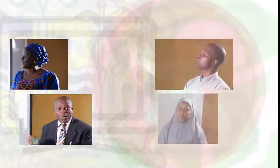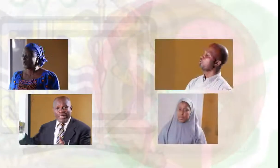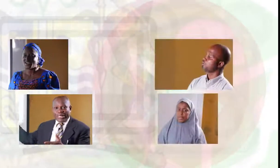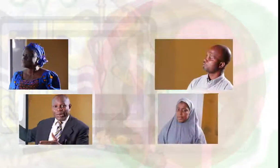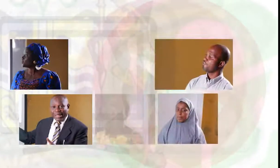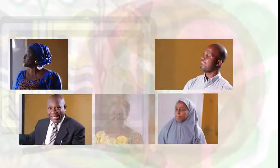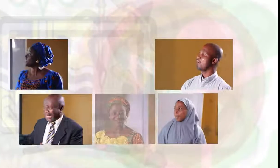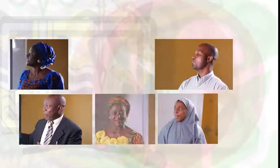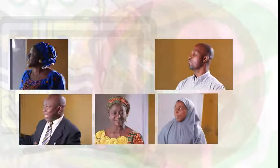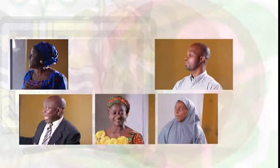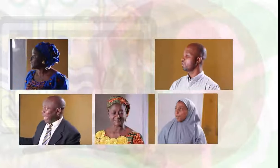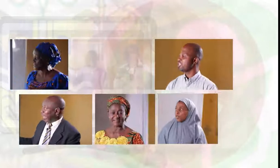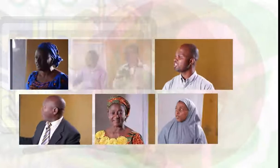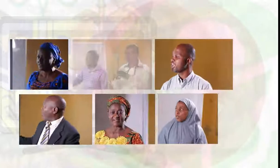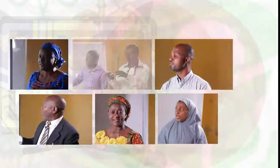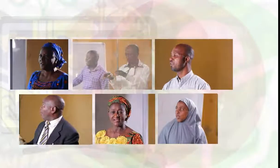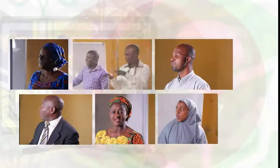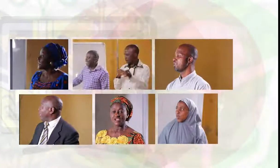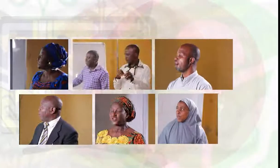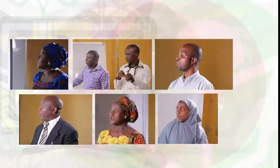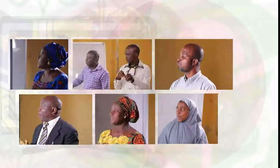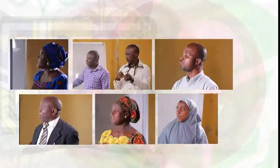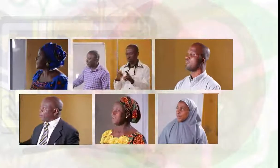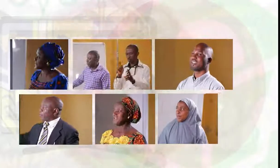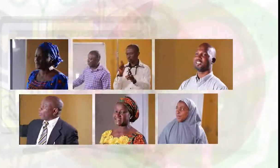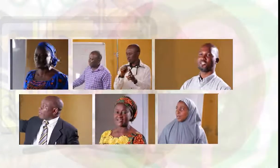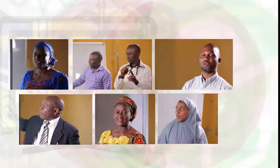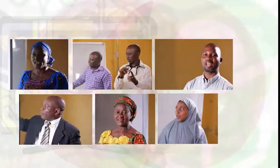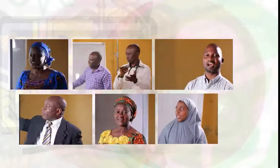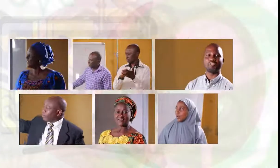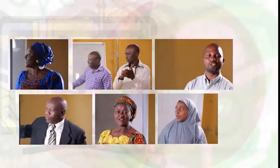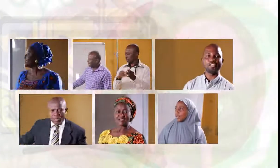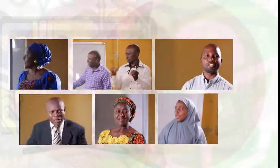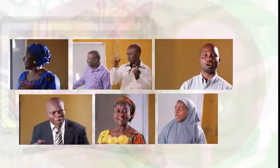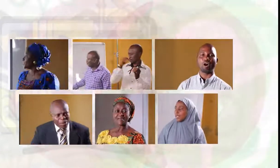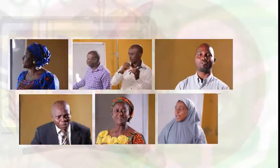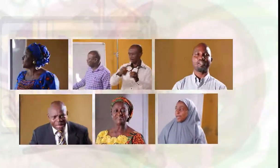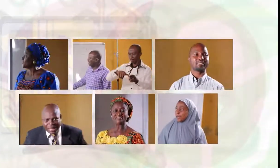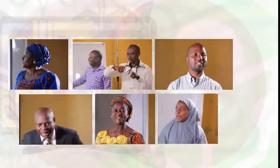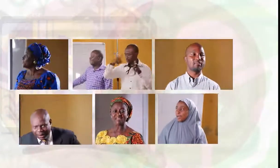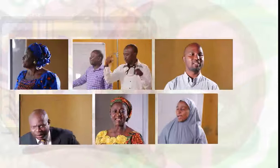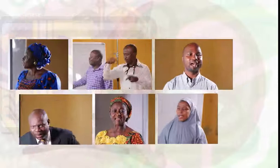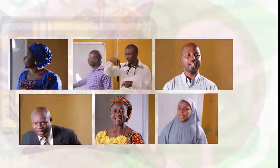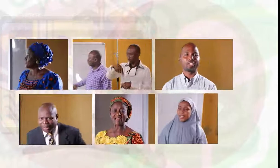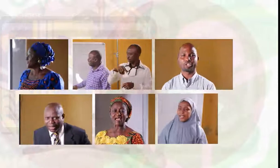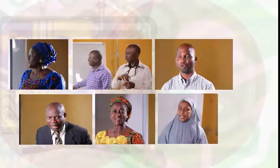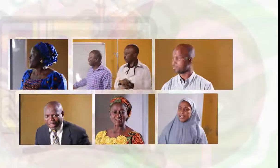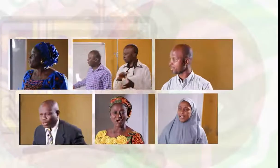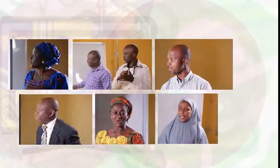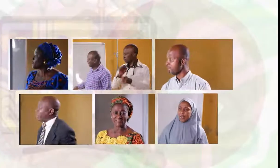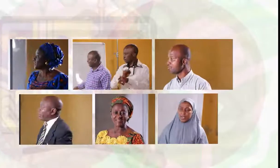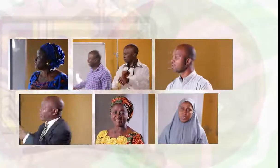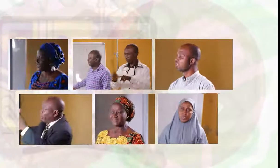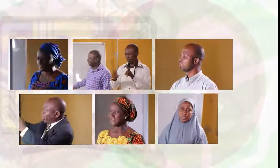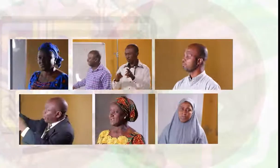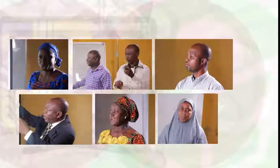to the next point. We should ensure whatever we see is clear. That means work is being